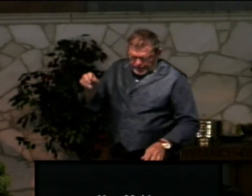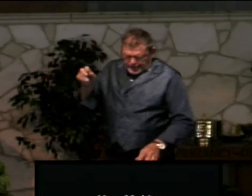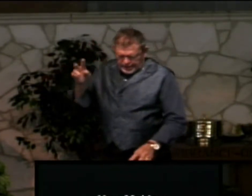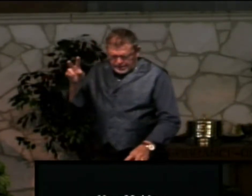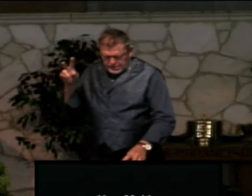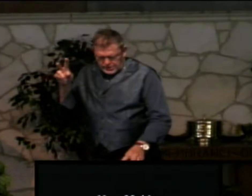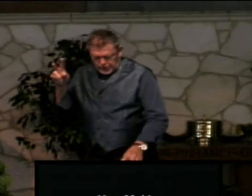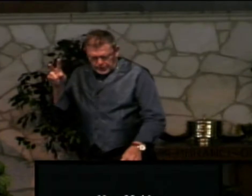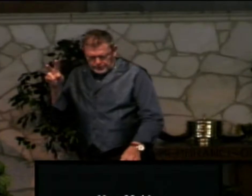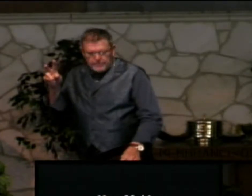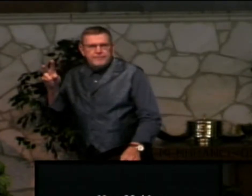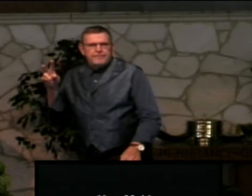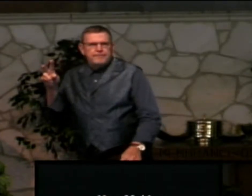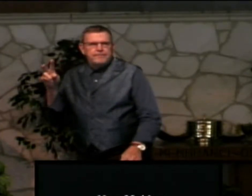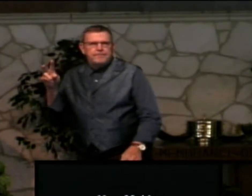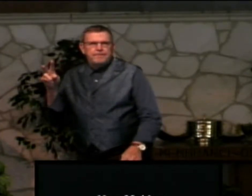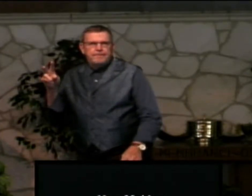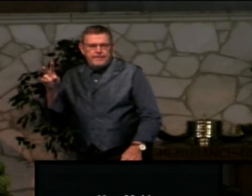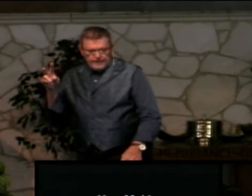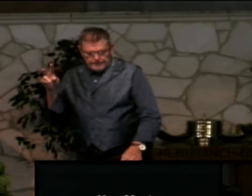verse 2.